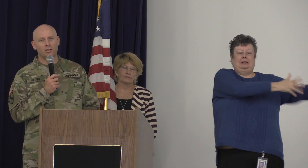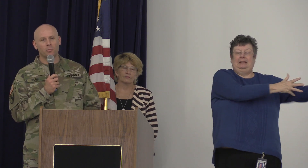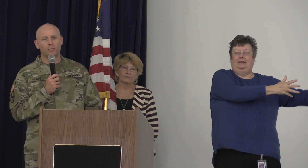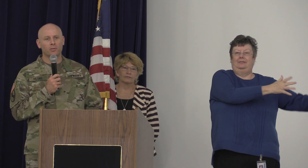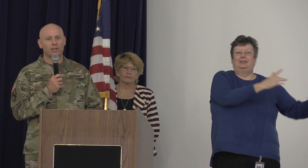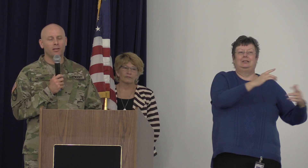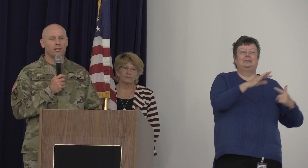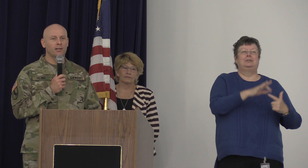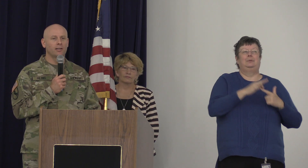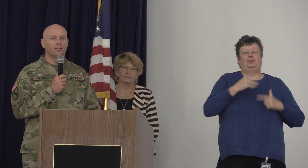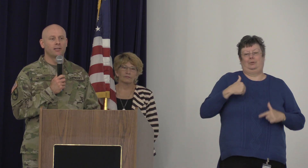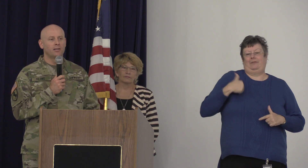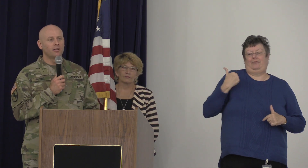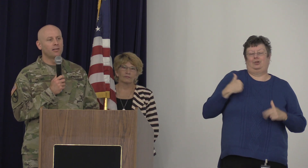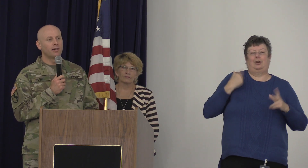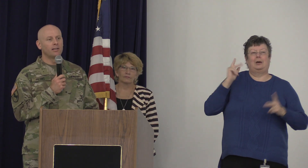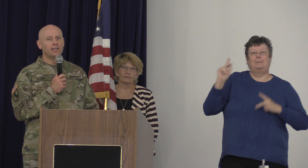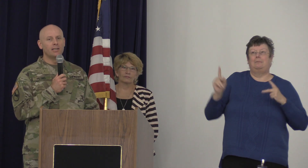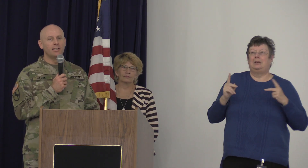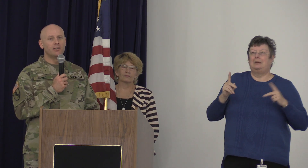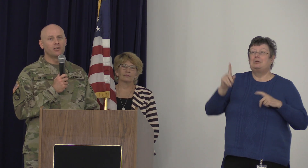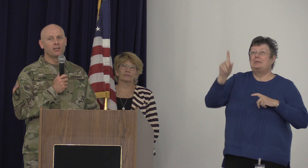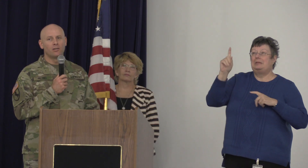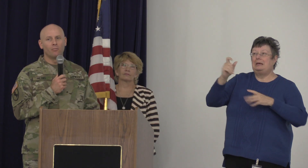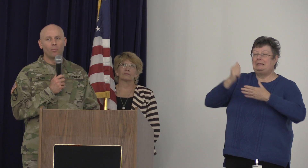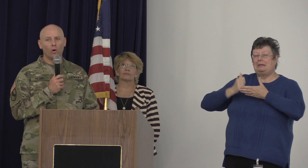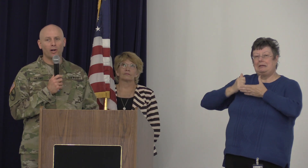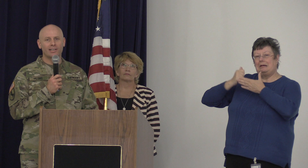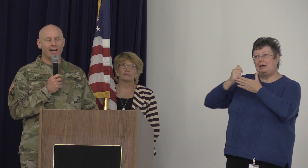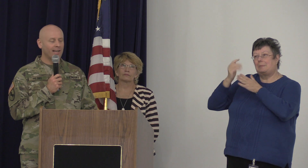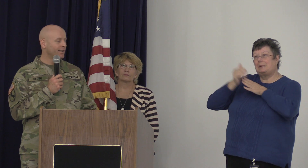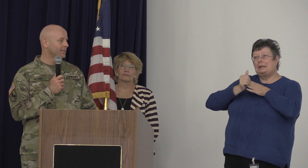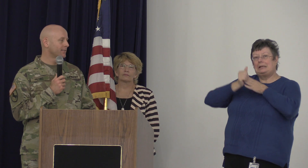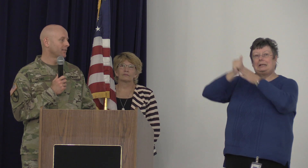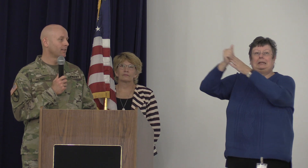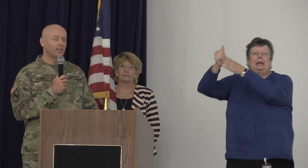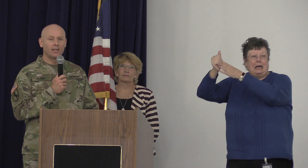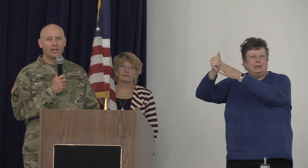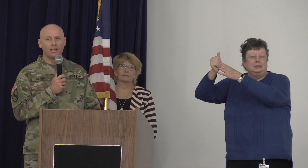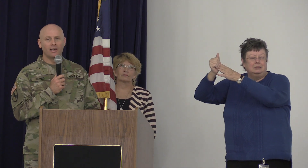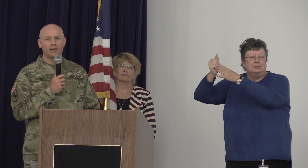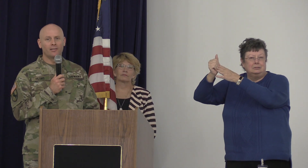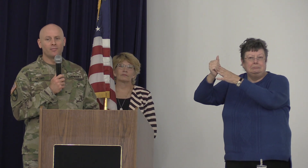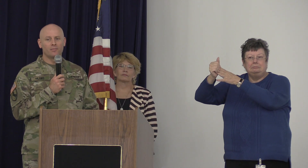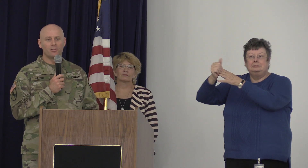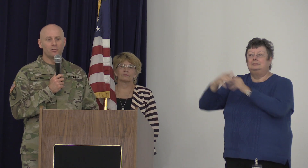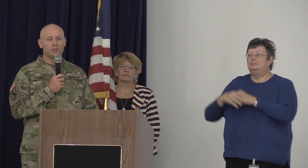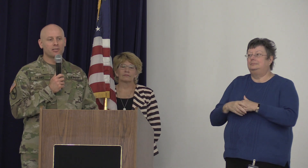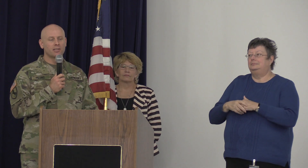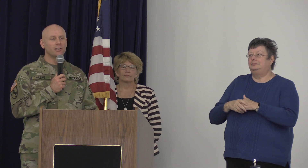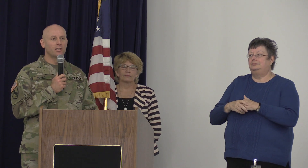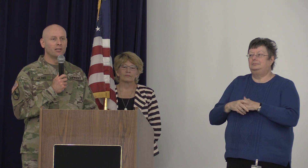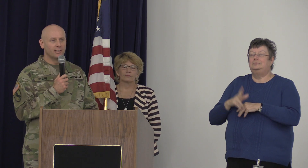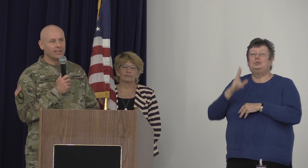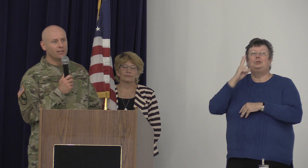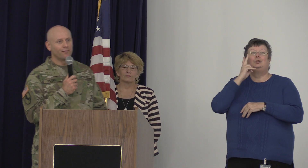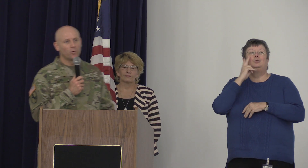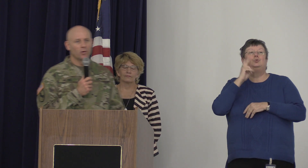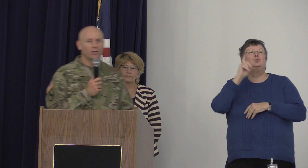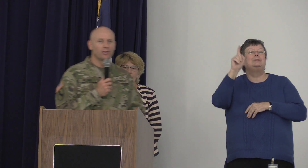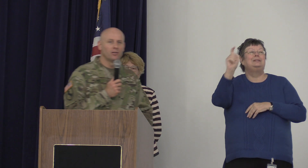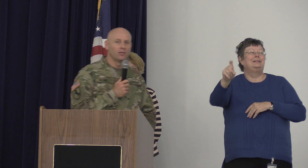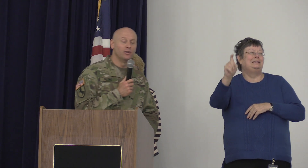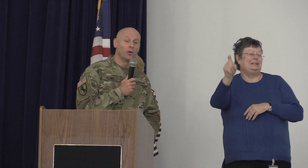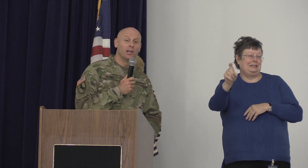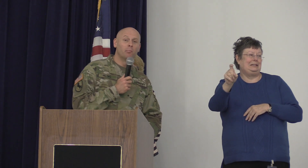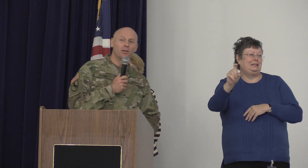when you got young people out there that need more guidance, and you just see the need